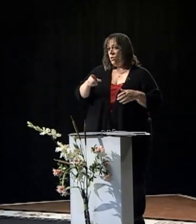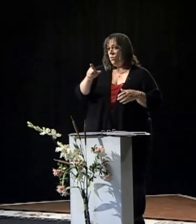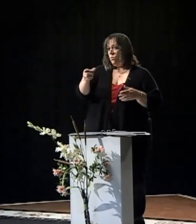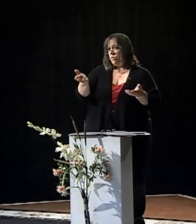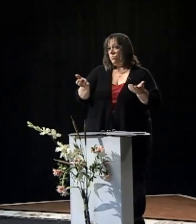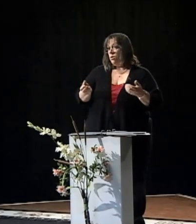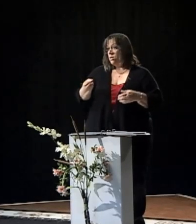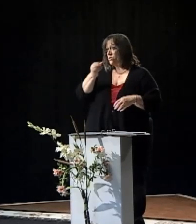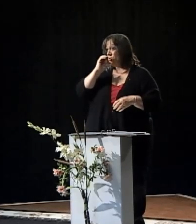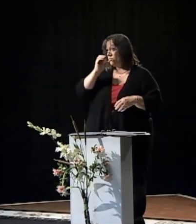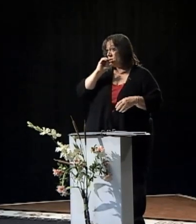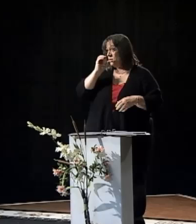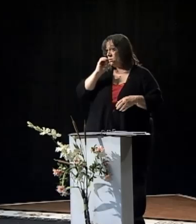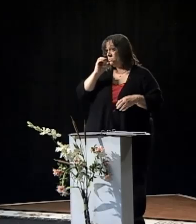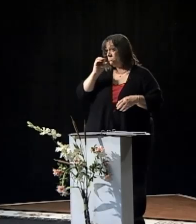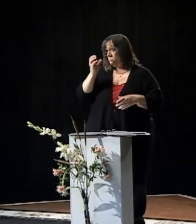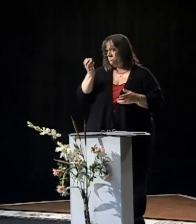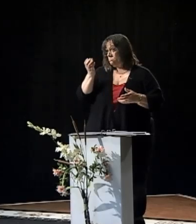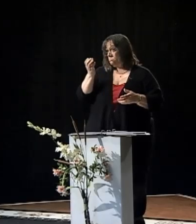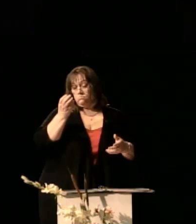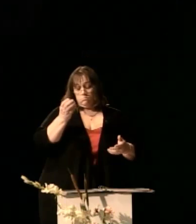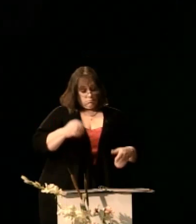What you want to drink.